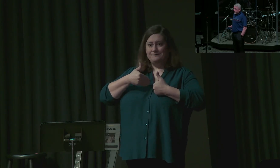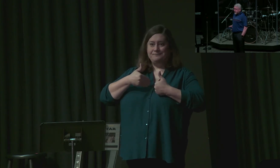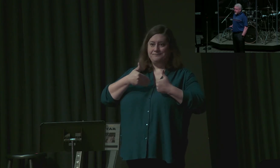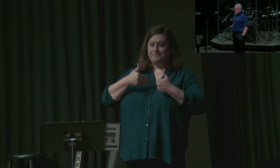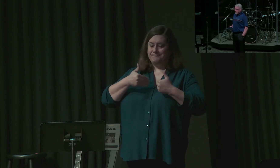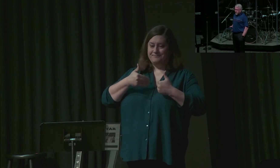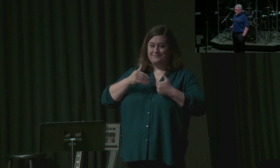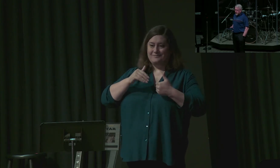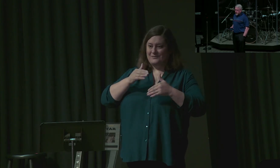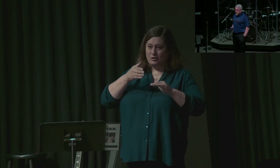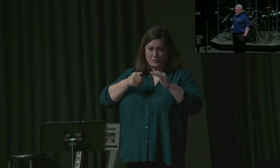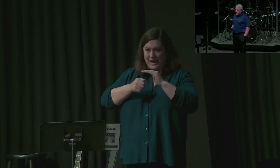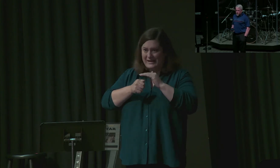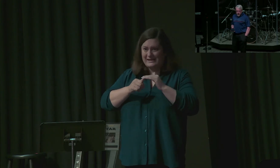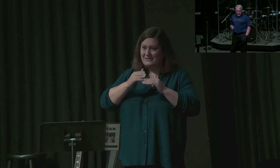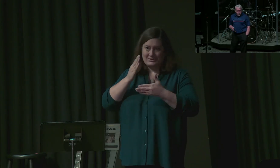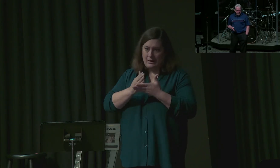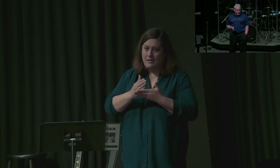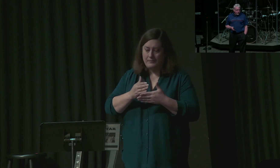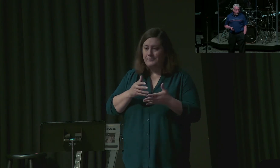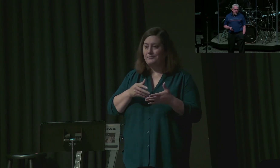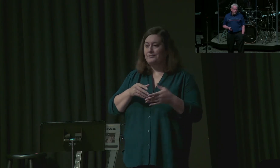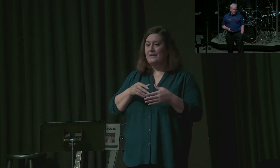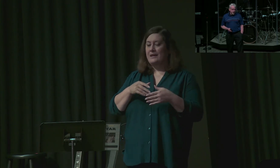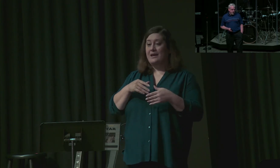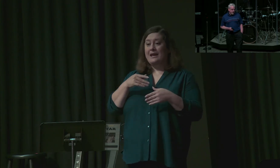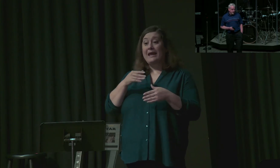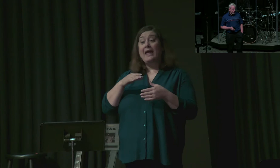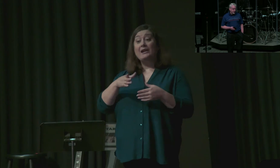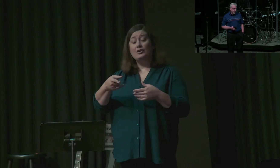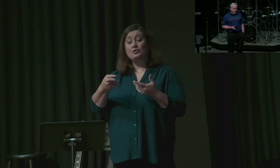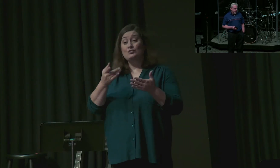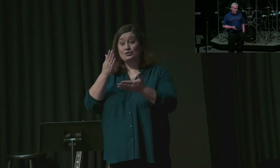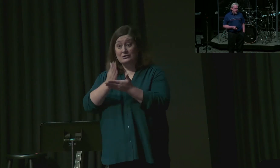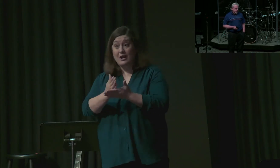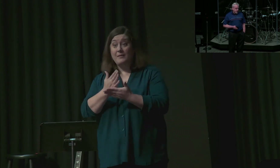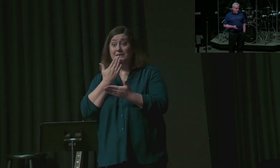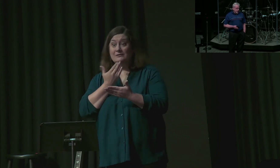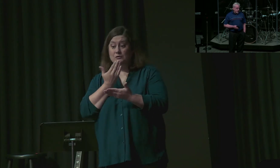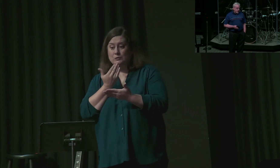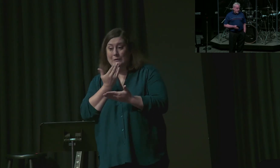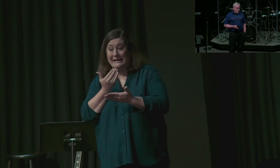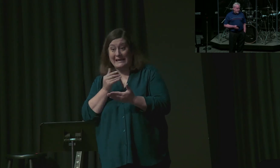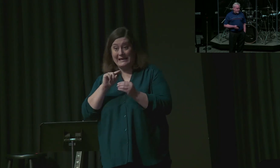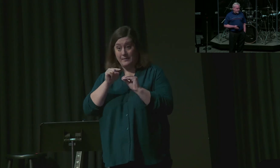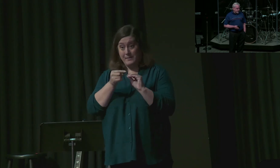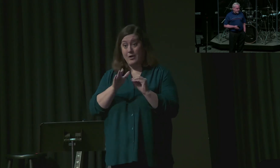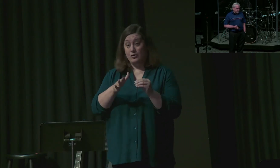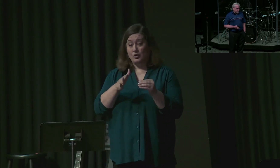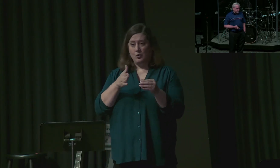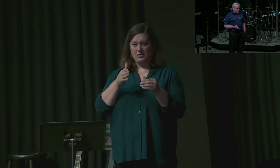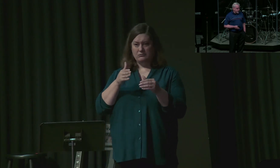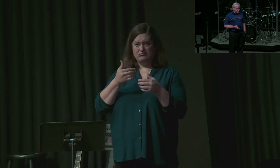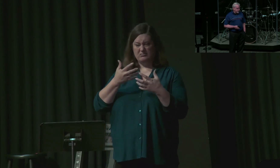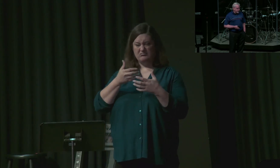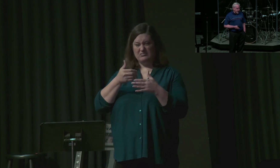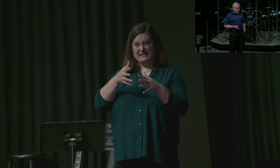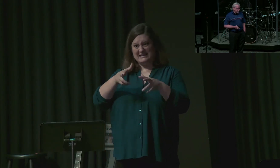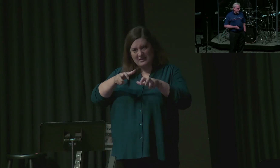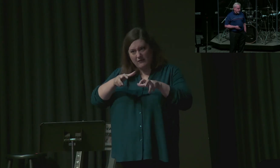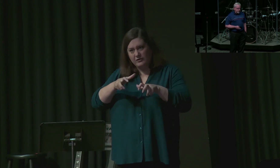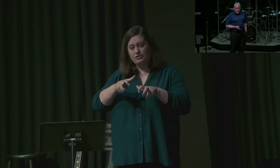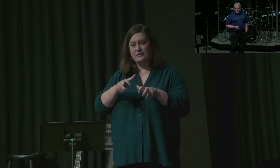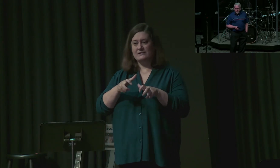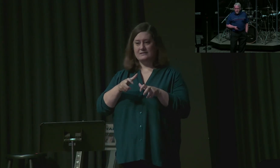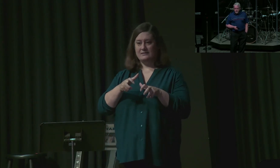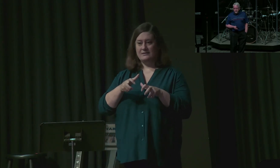instead of being sweet and gracious older Christians, well, we find relationships